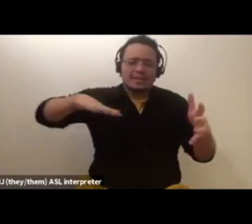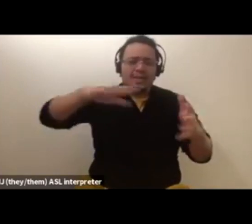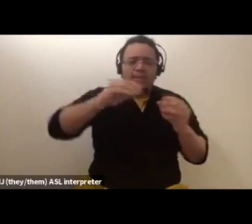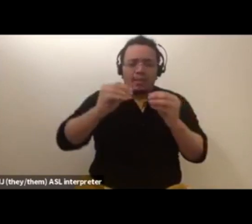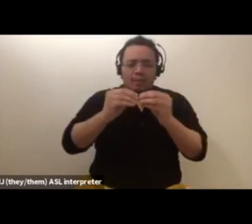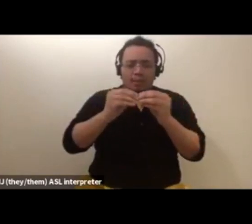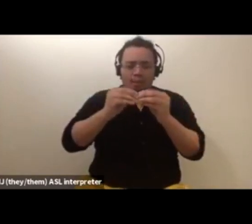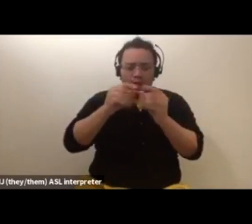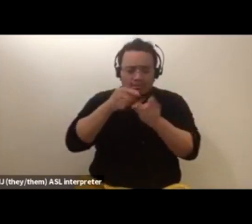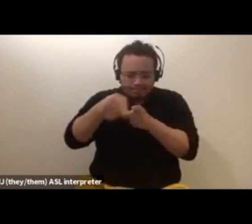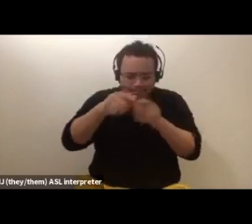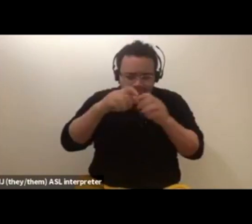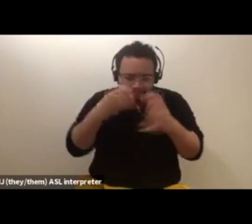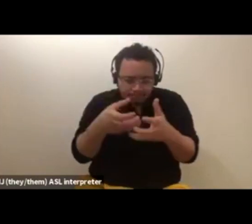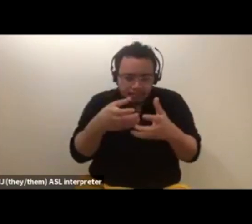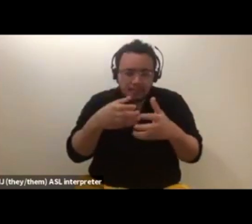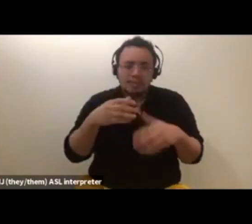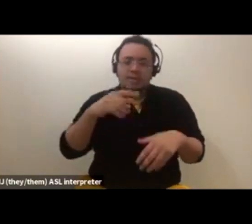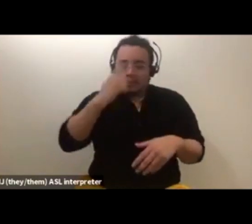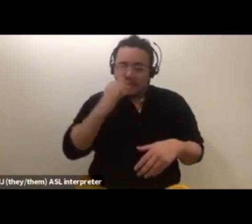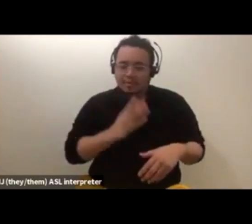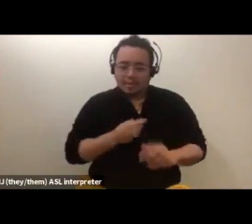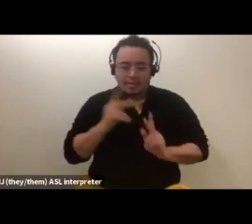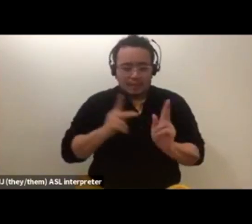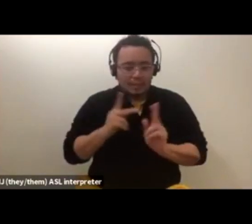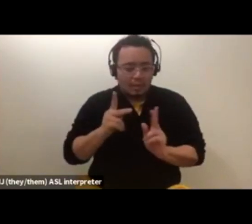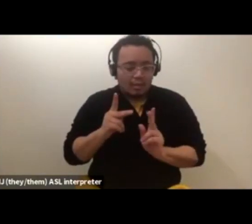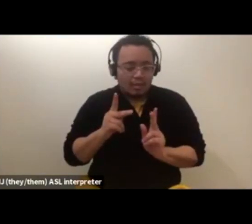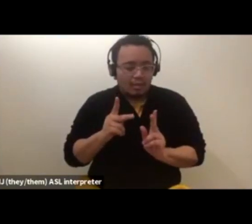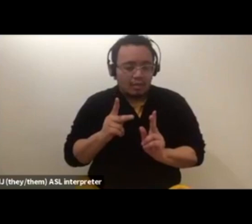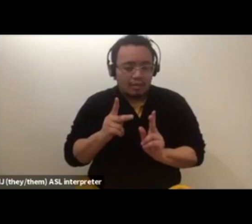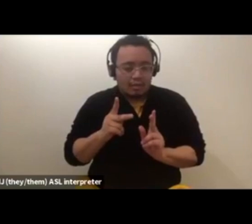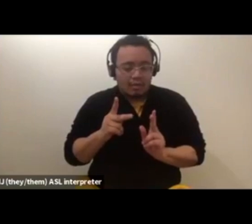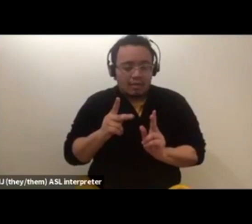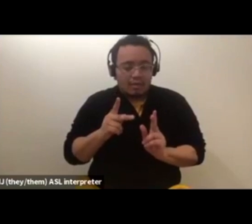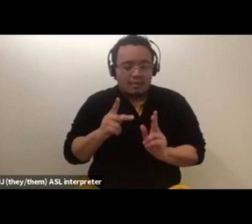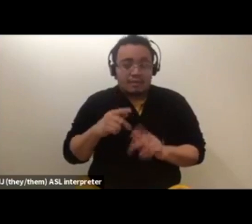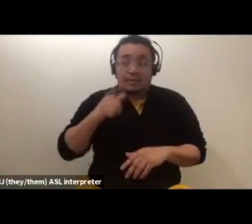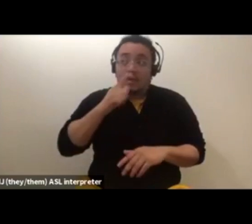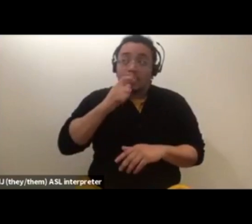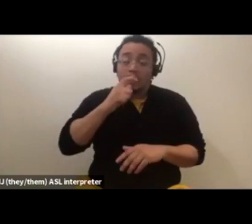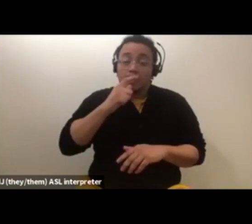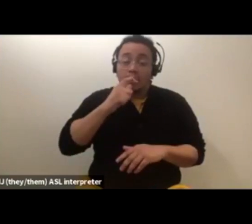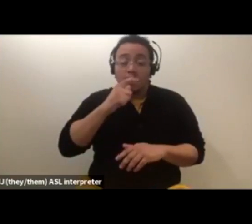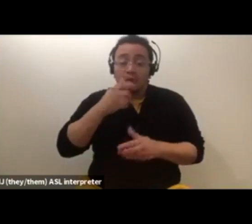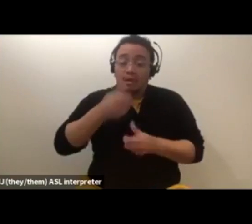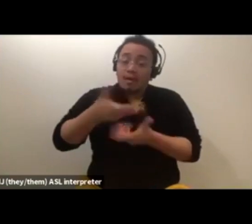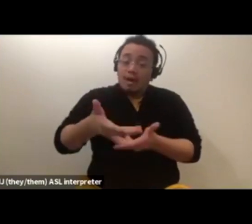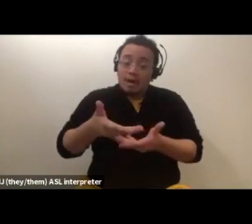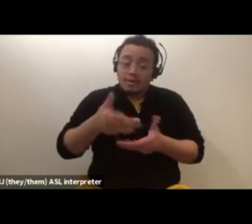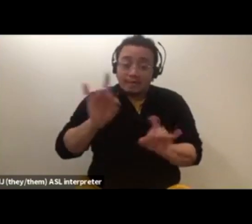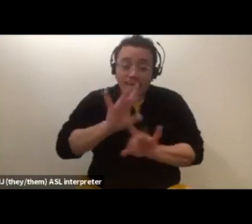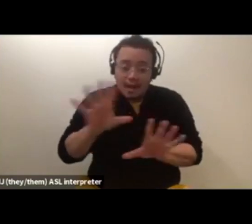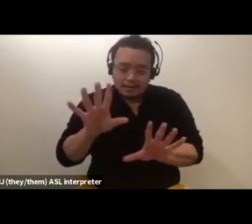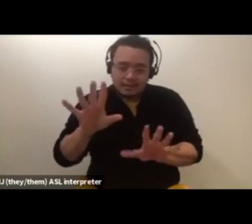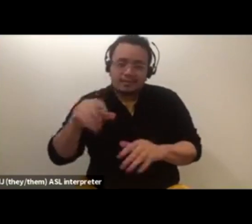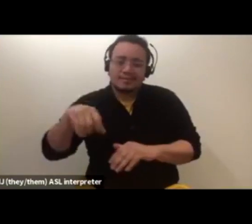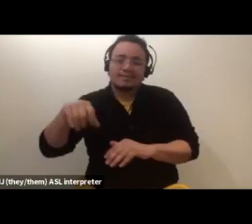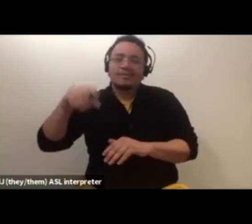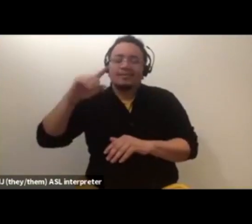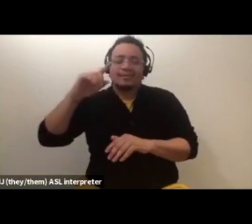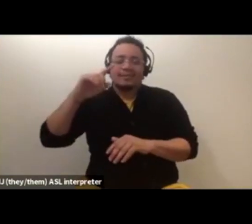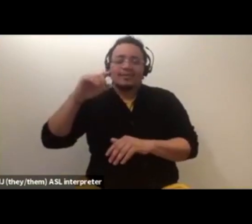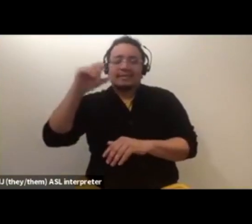state. The state is not doing anything to protect us, as in policies and things of that nature.